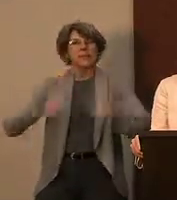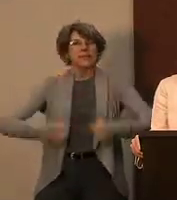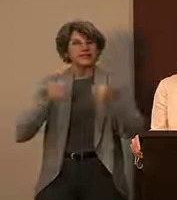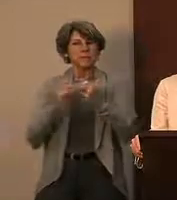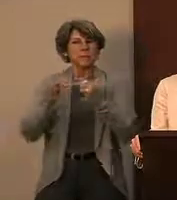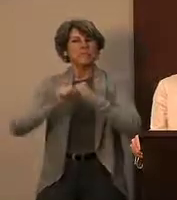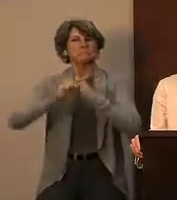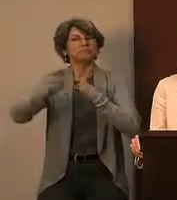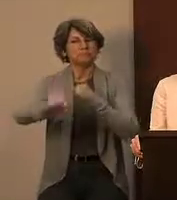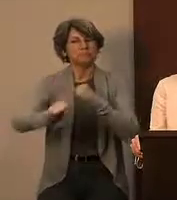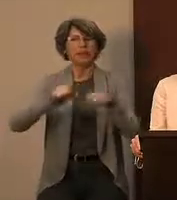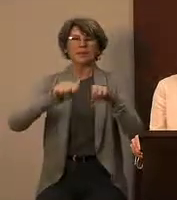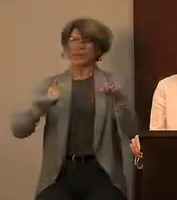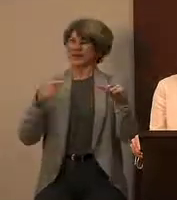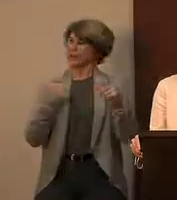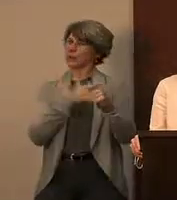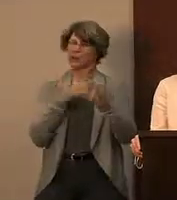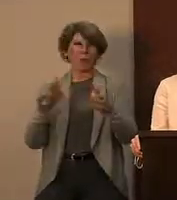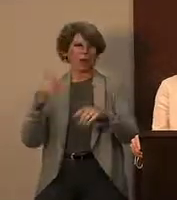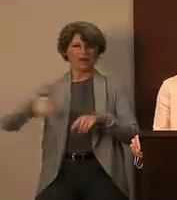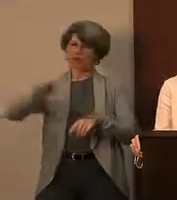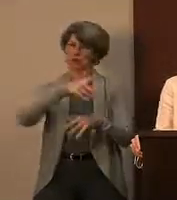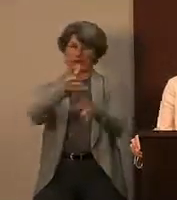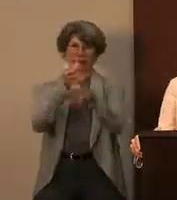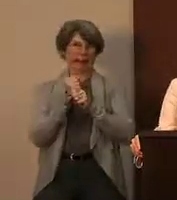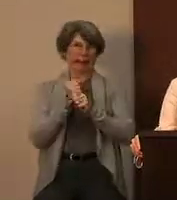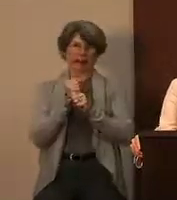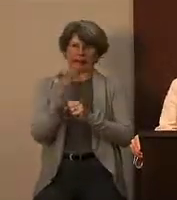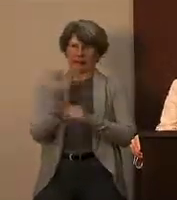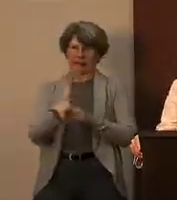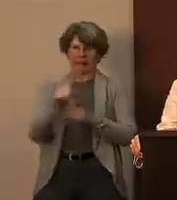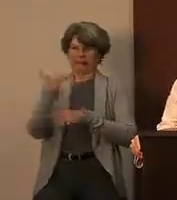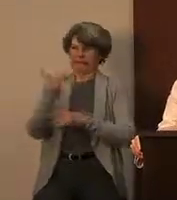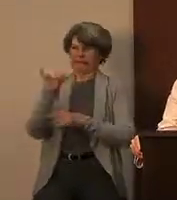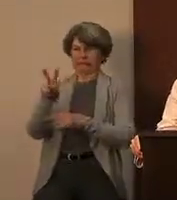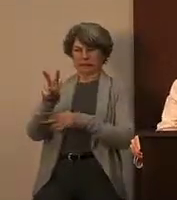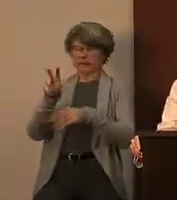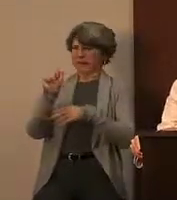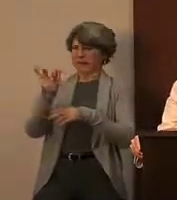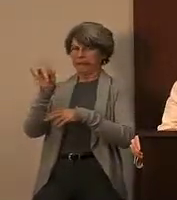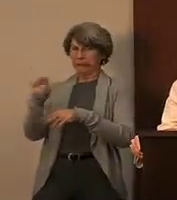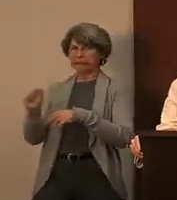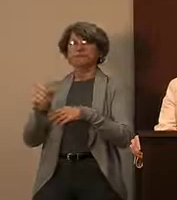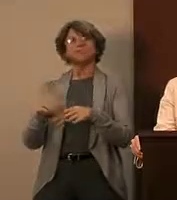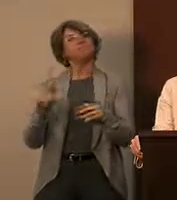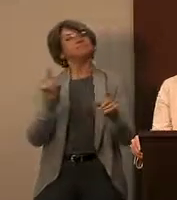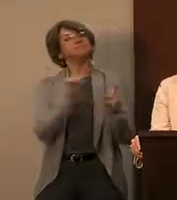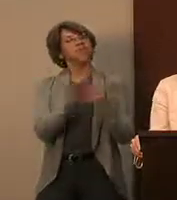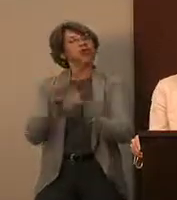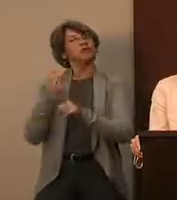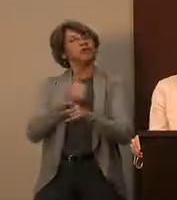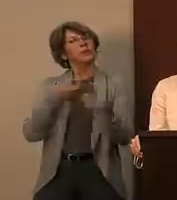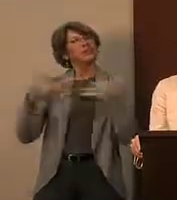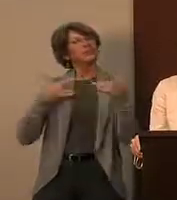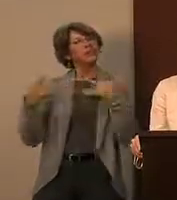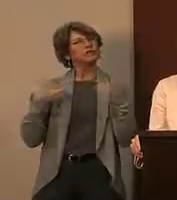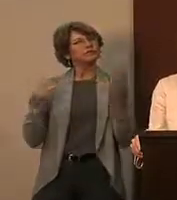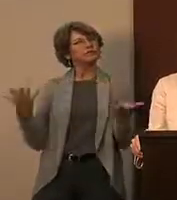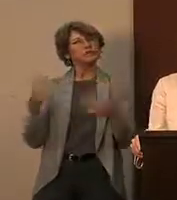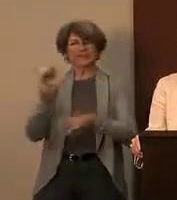that disease. Another thing that we're concerned with in behavioral health settings is